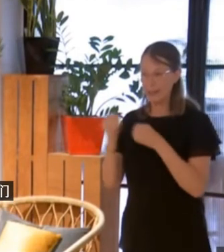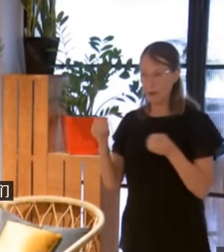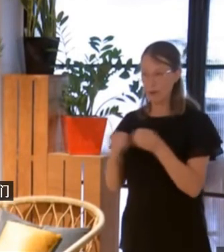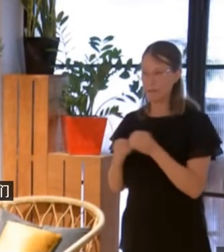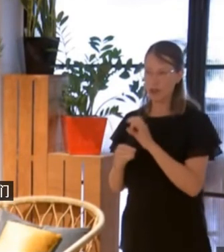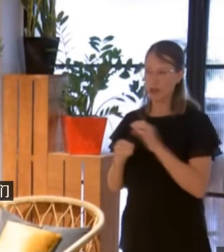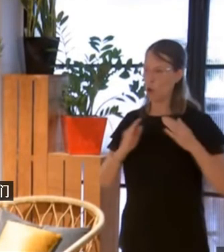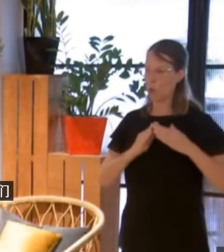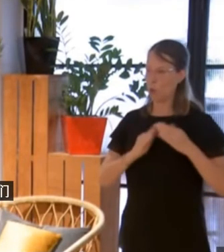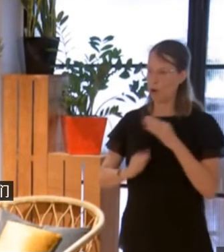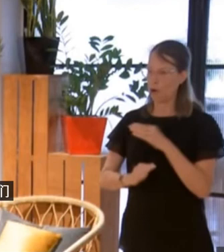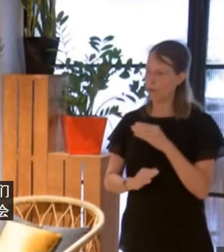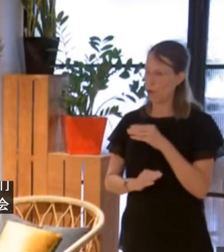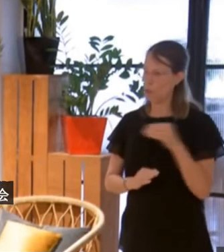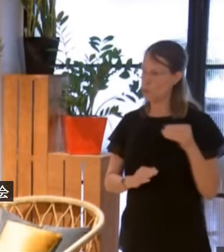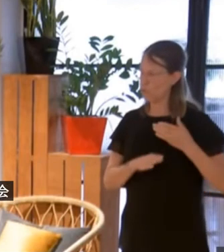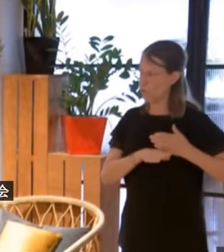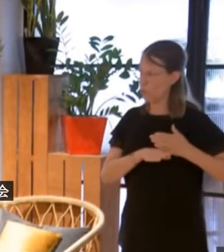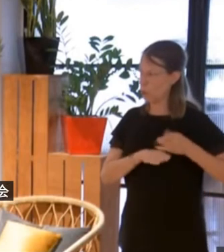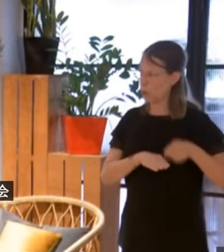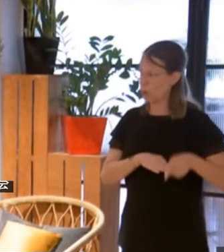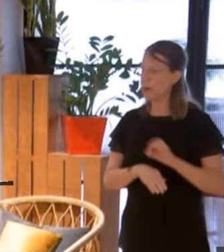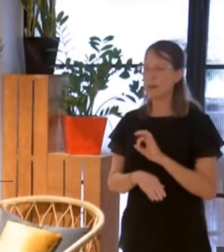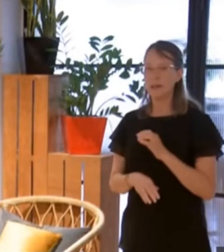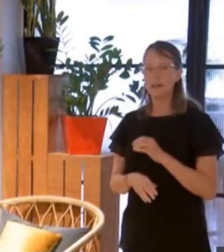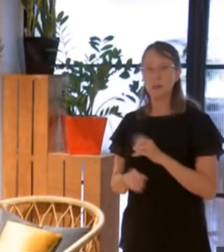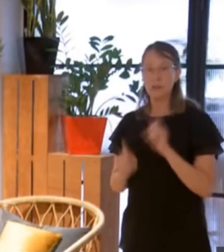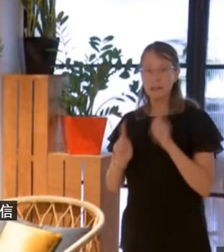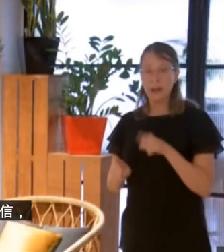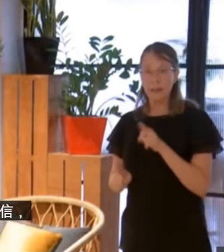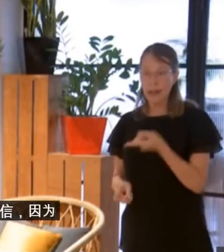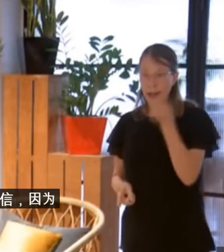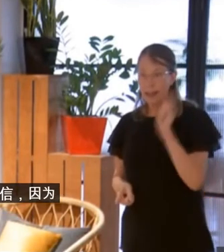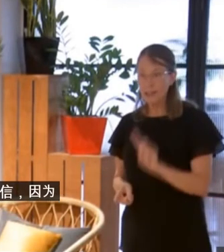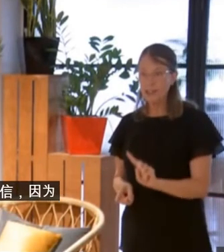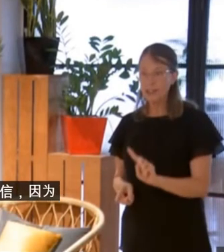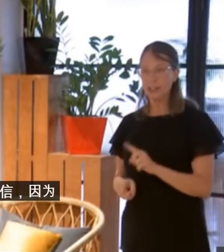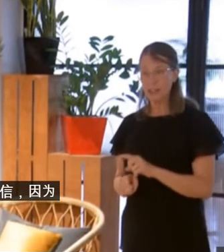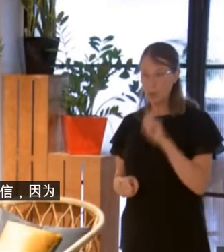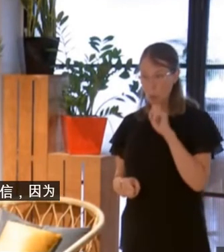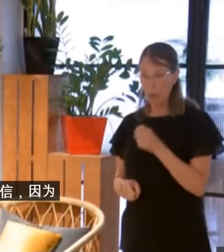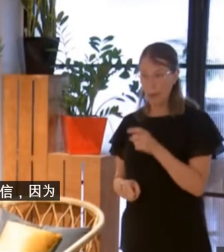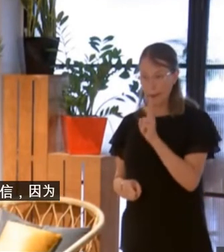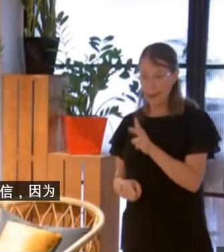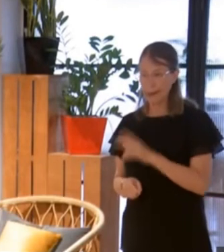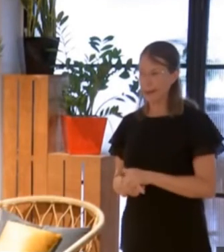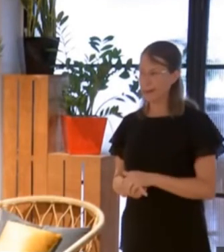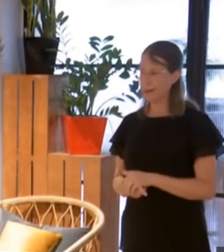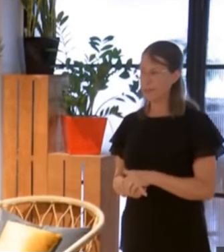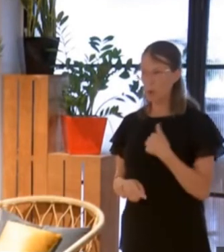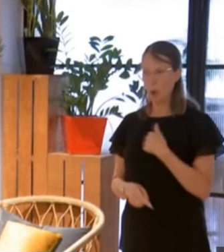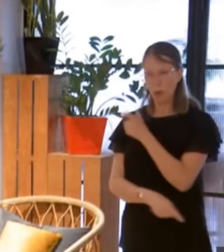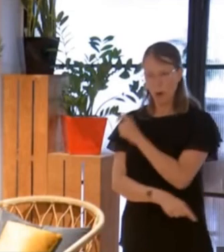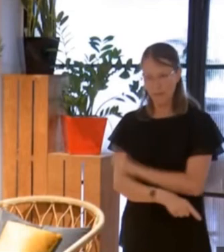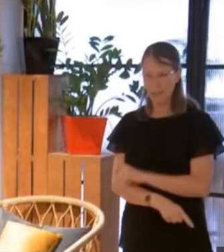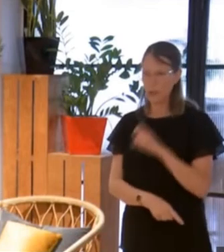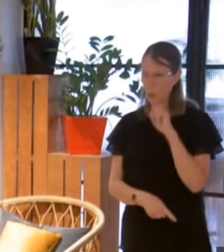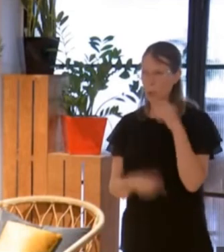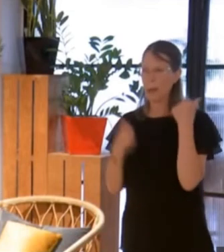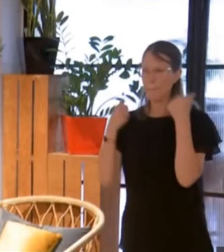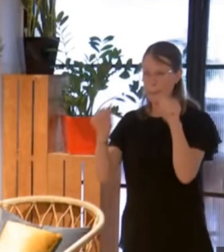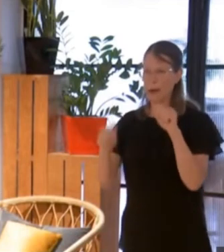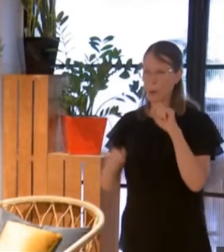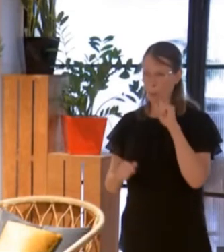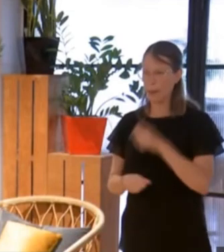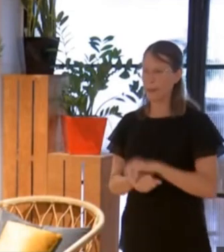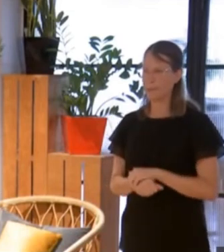year. And we'll do it again. And I'm completely confident because I know what works. I know it worked last time and it'll work again.